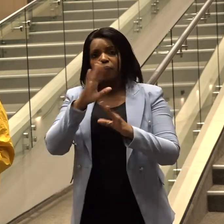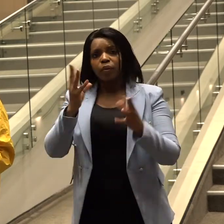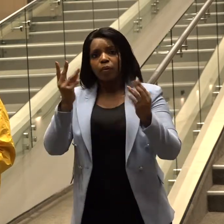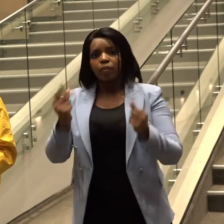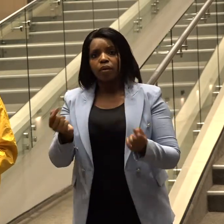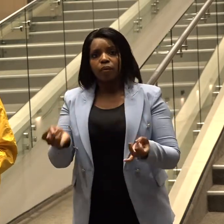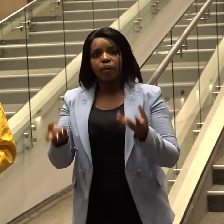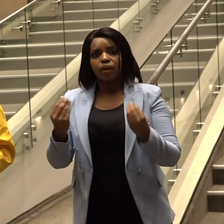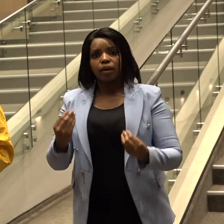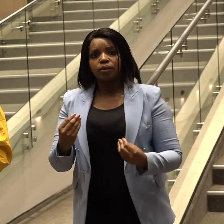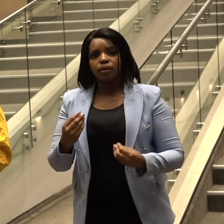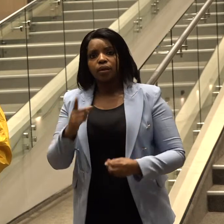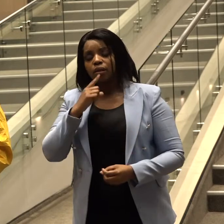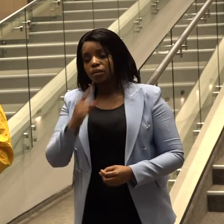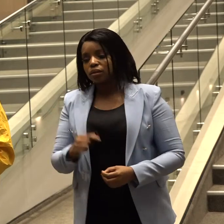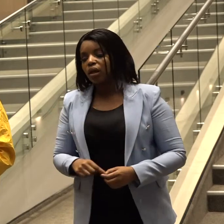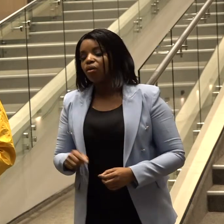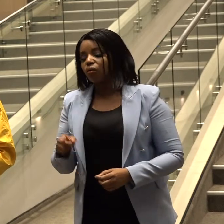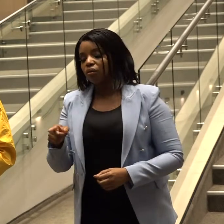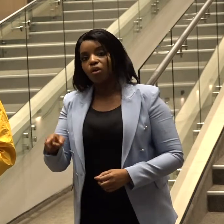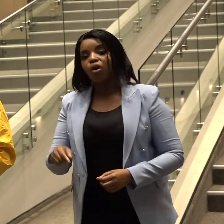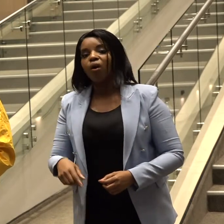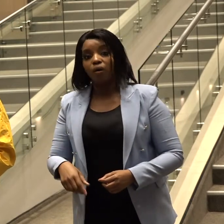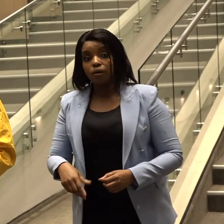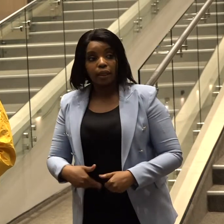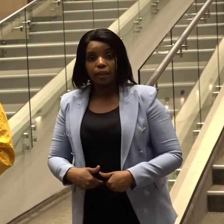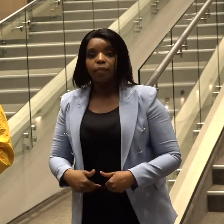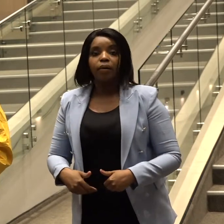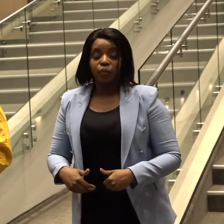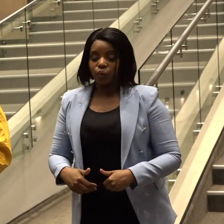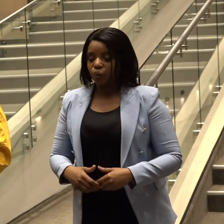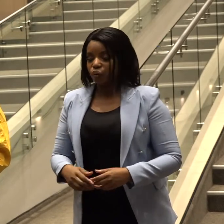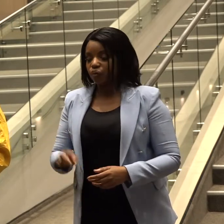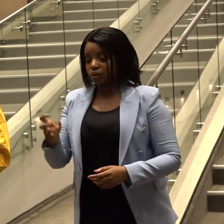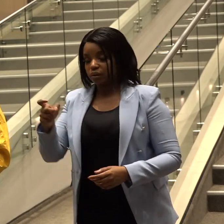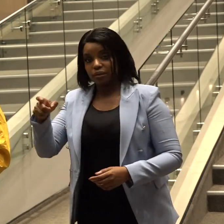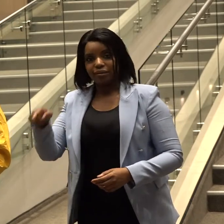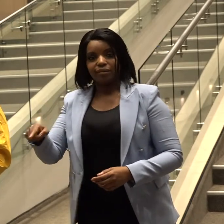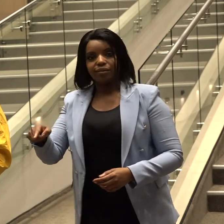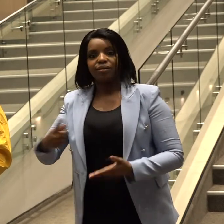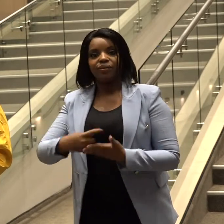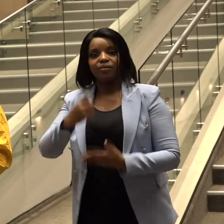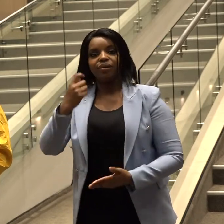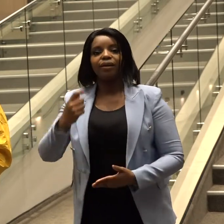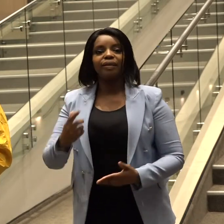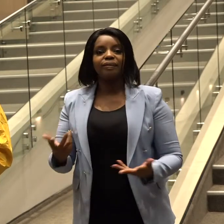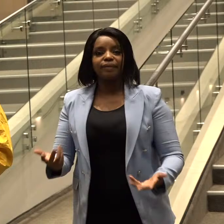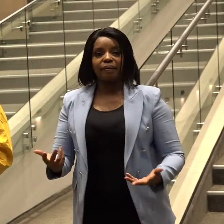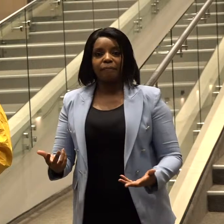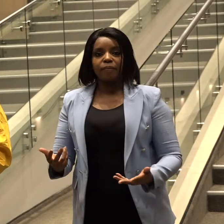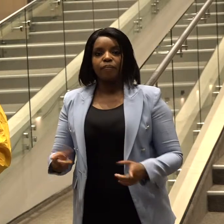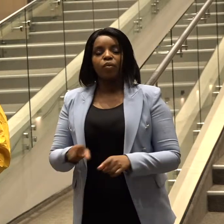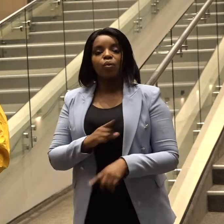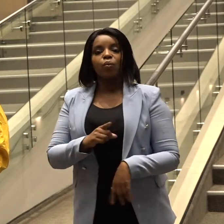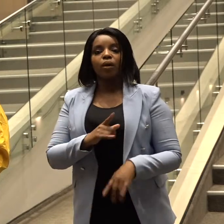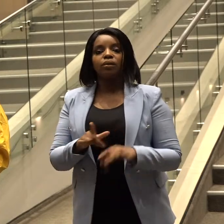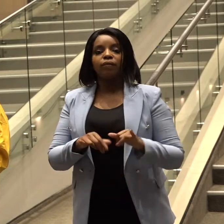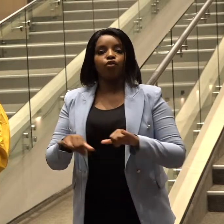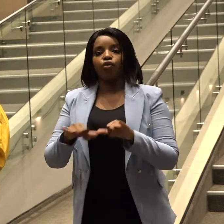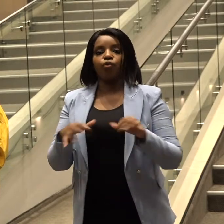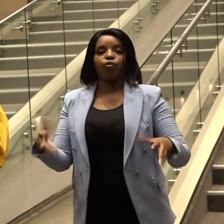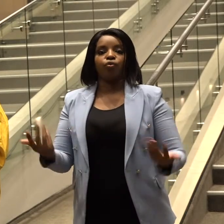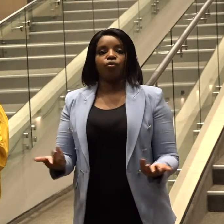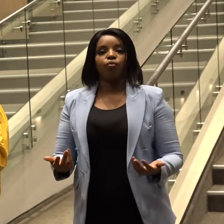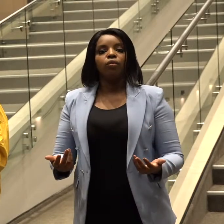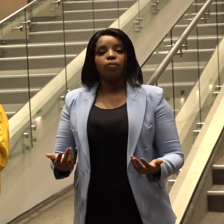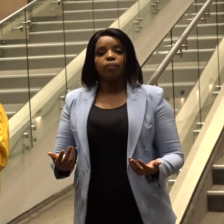it will come out because so I thank you for having us to come